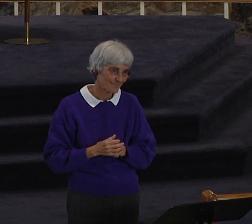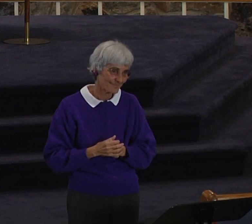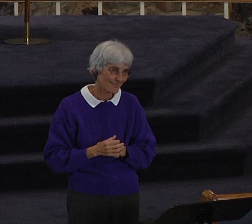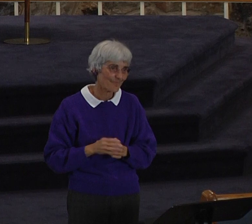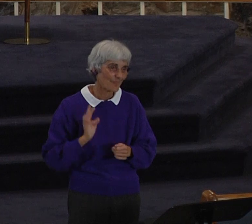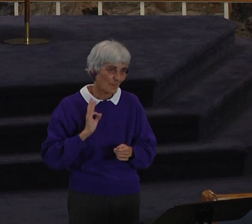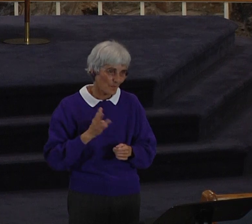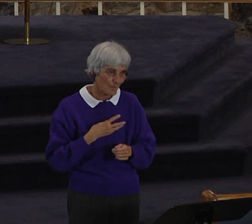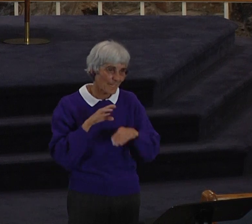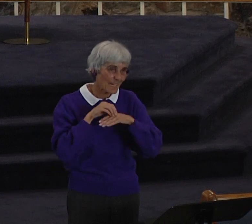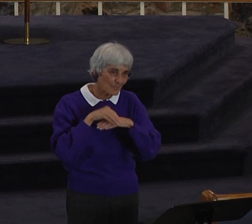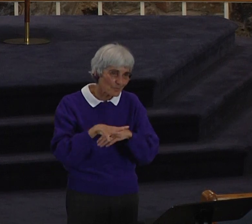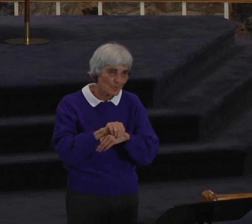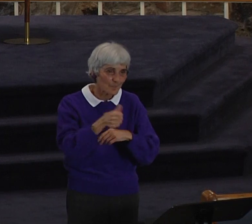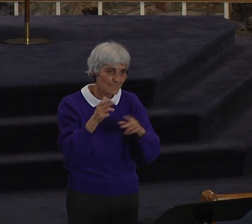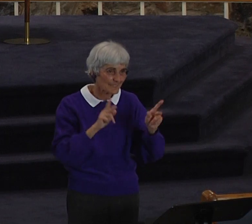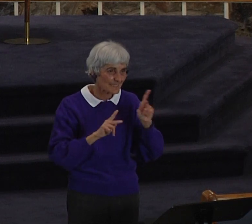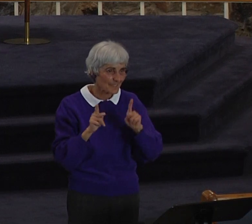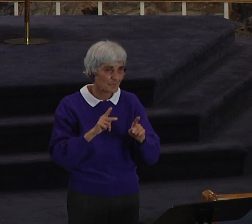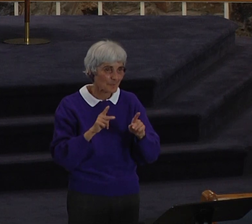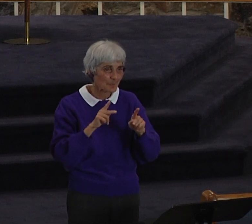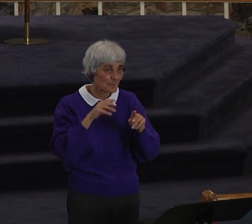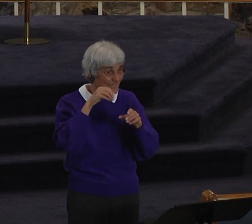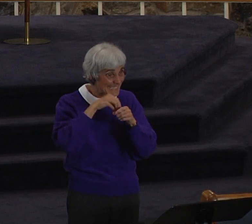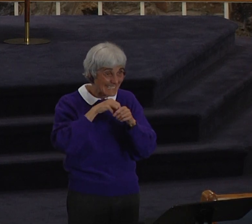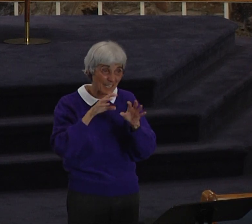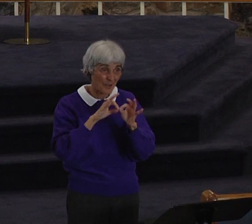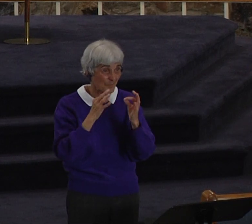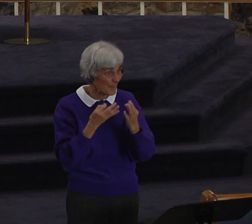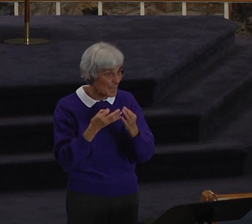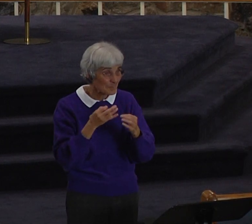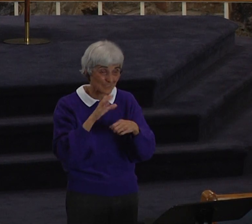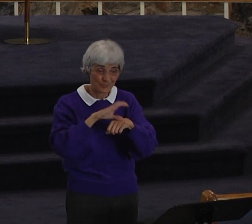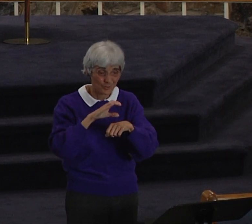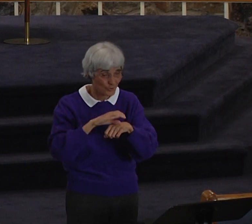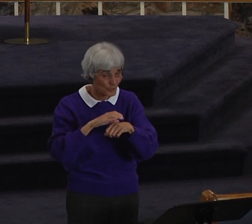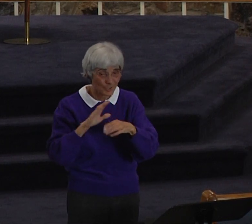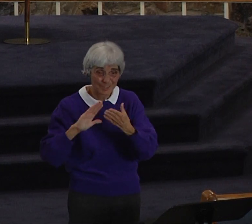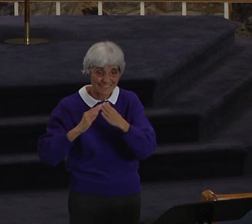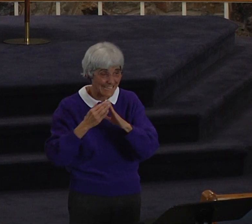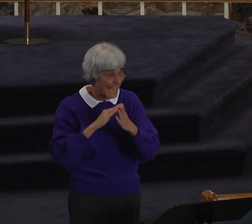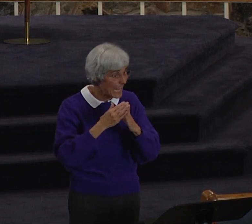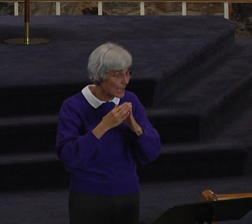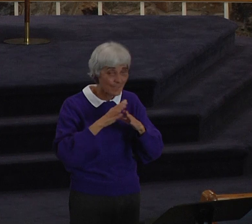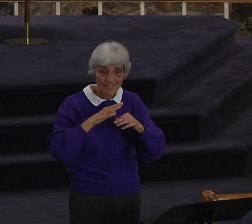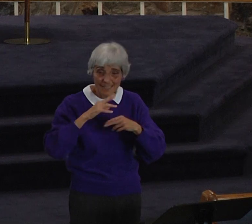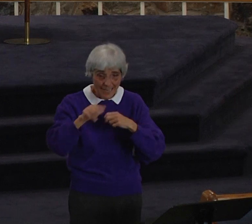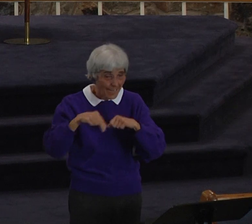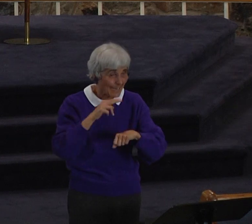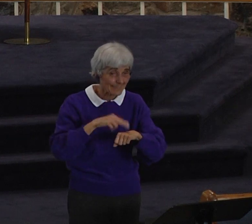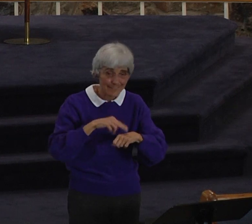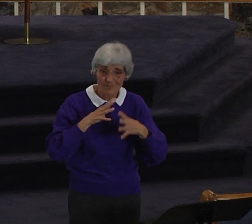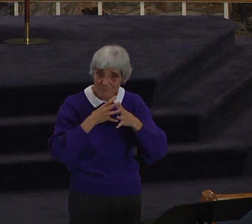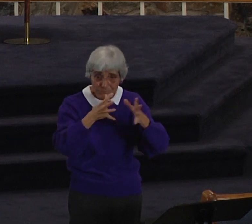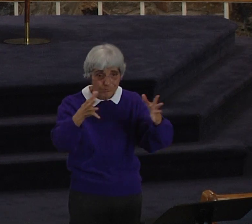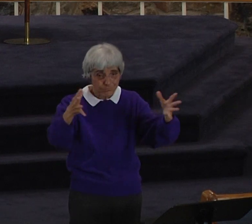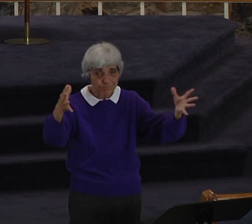all kinds of problems within our families, within our congregation, even within our